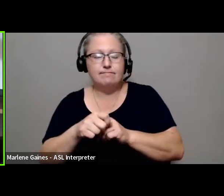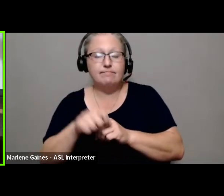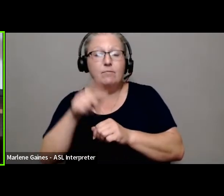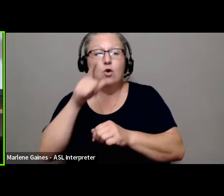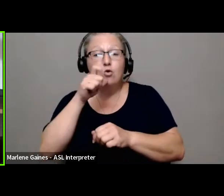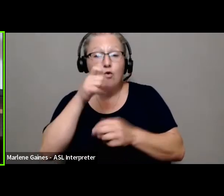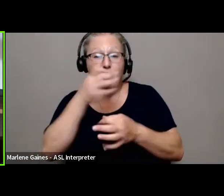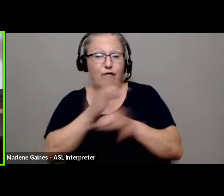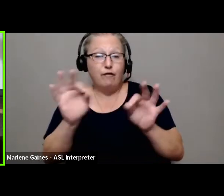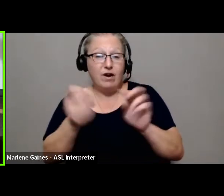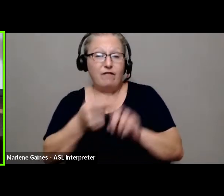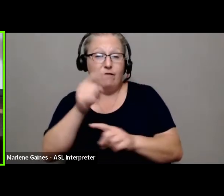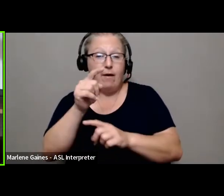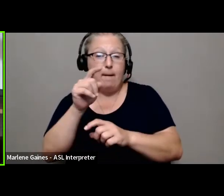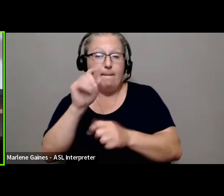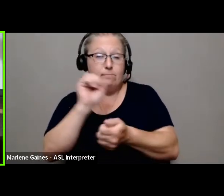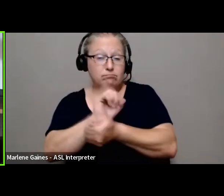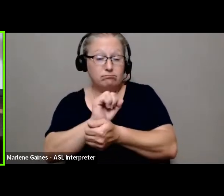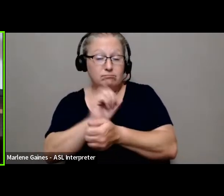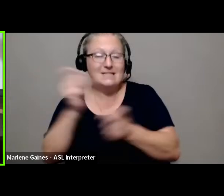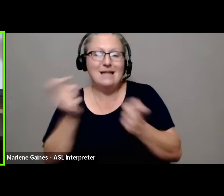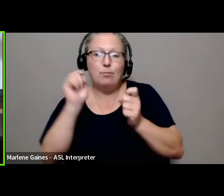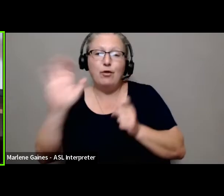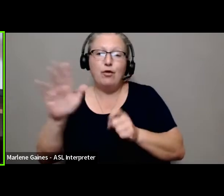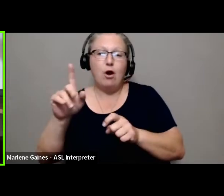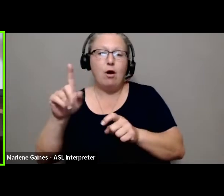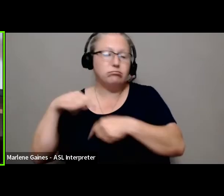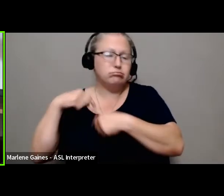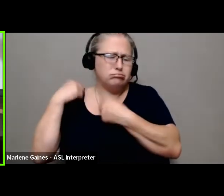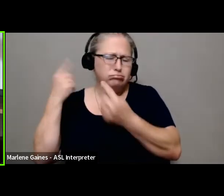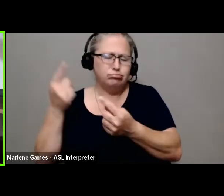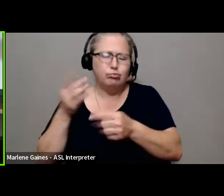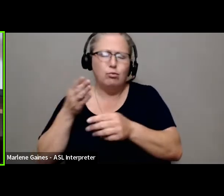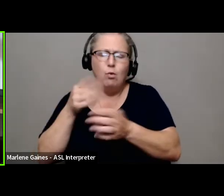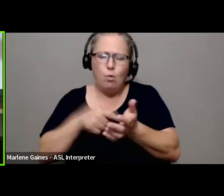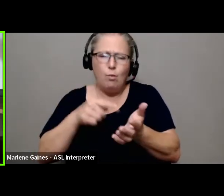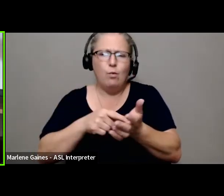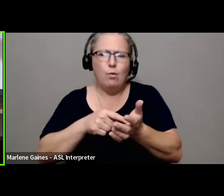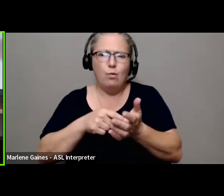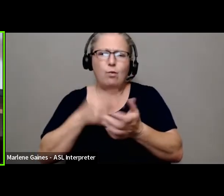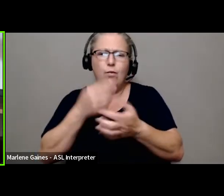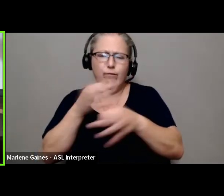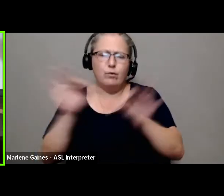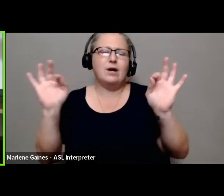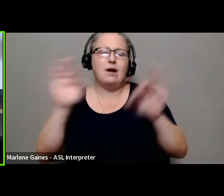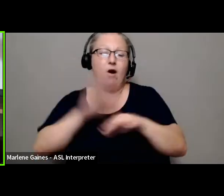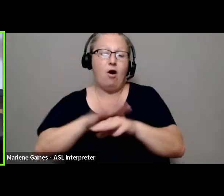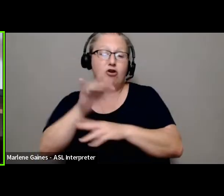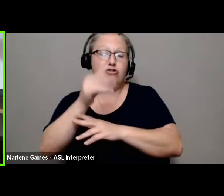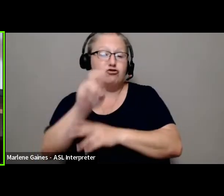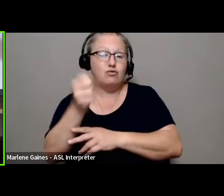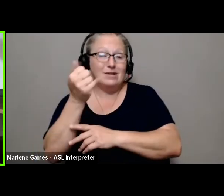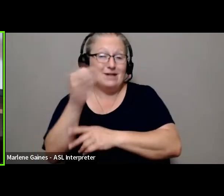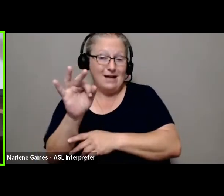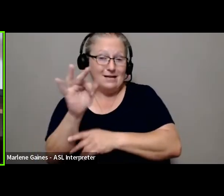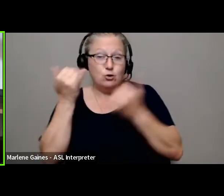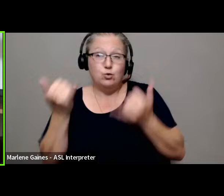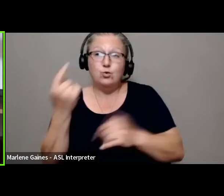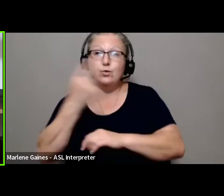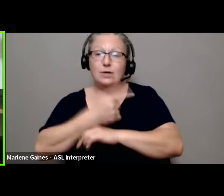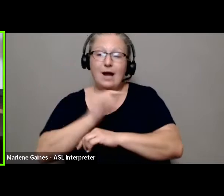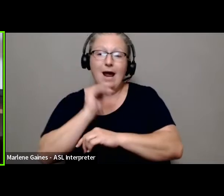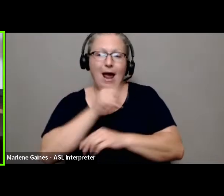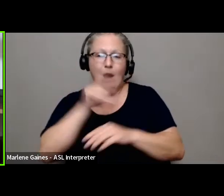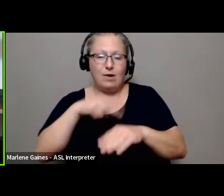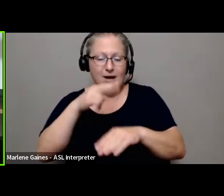those who were freed from bondage celebrated their long overdue emancipation on June 19th, today our nation